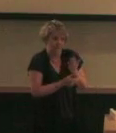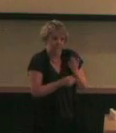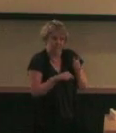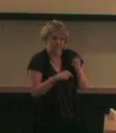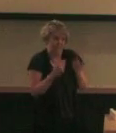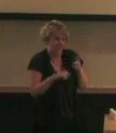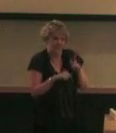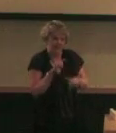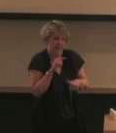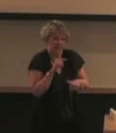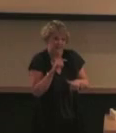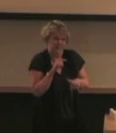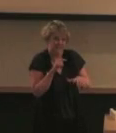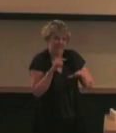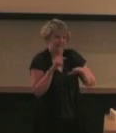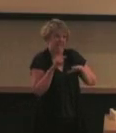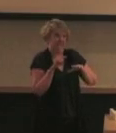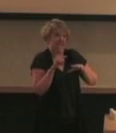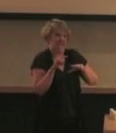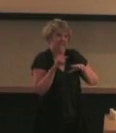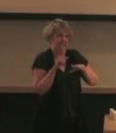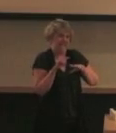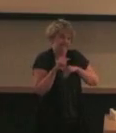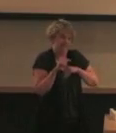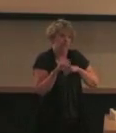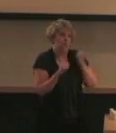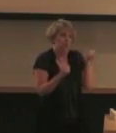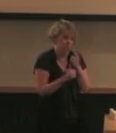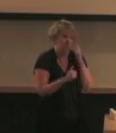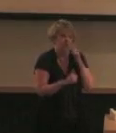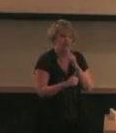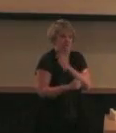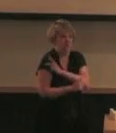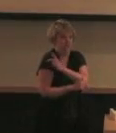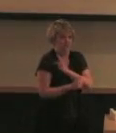able to provide assistance for every deaf patient out there.